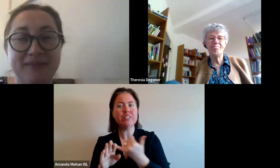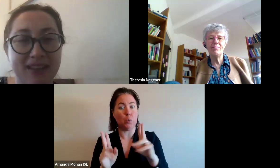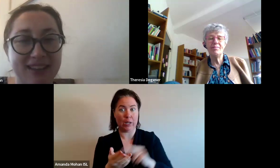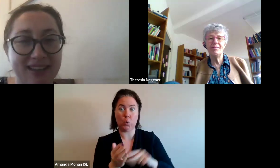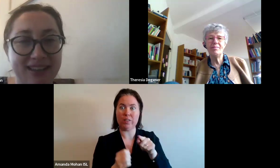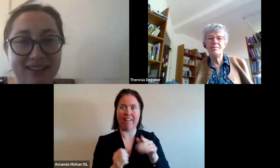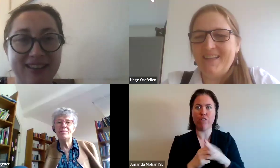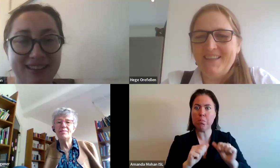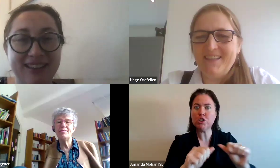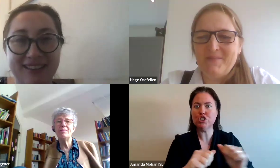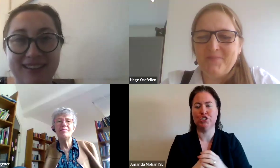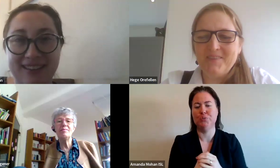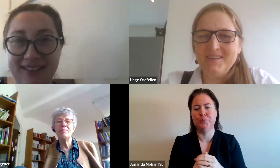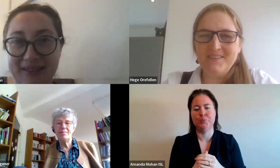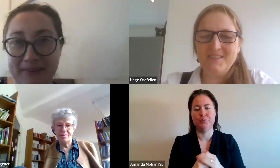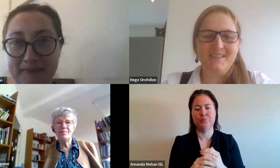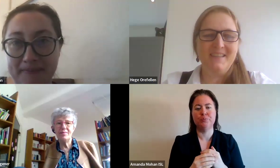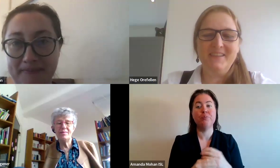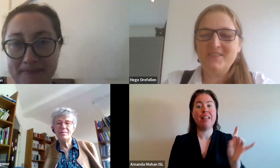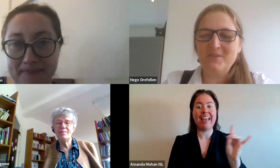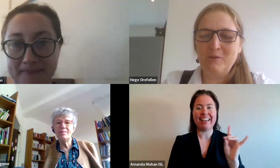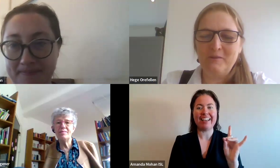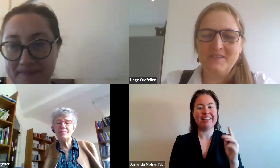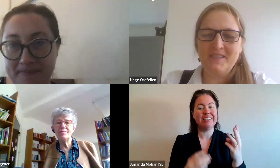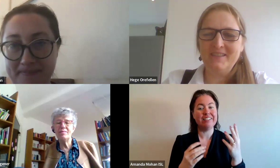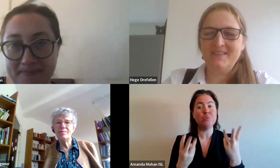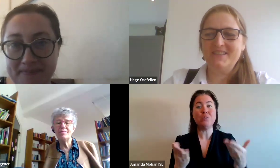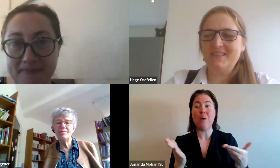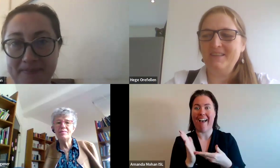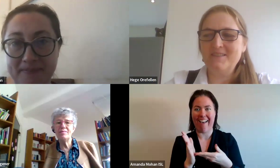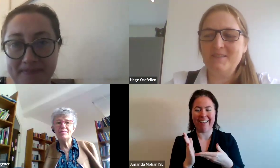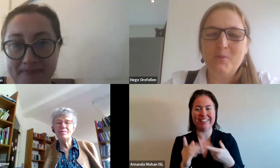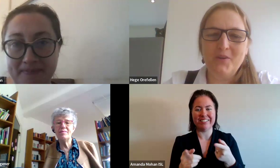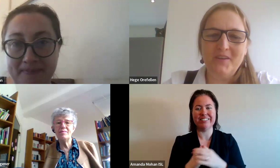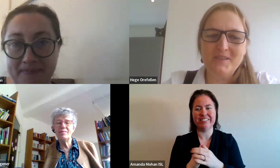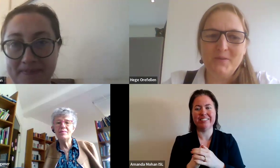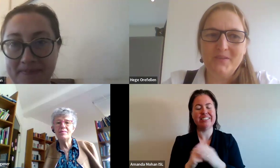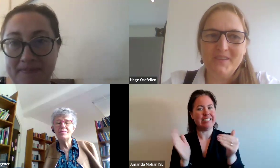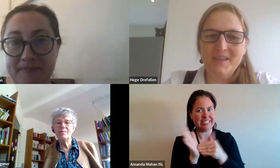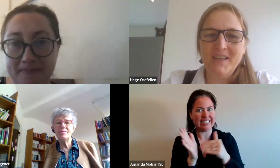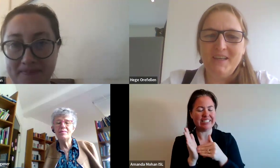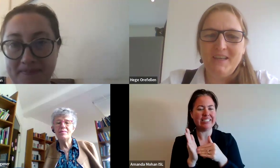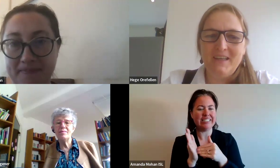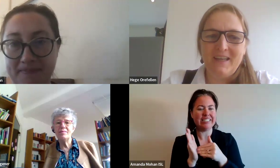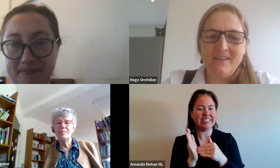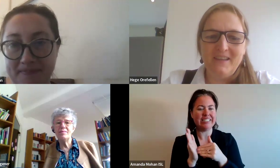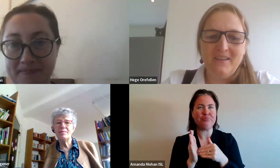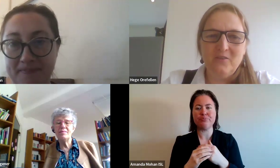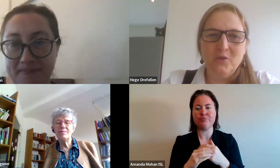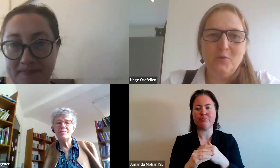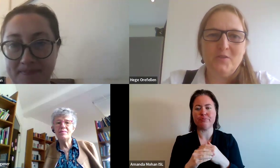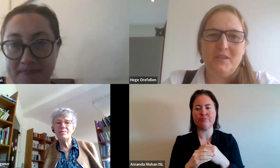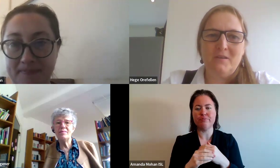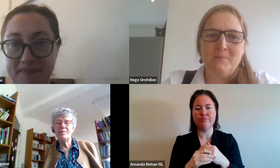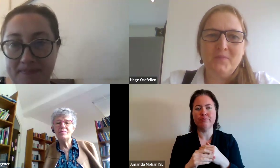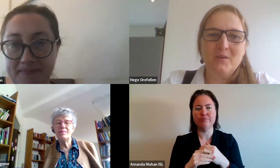Theresia. I just wanted to add it's the things you have already said. It's the important things, but I think